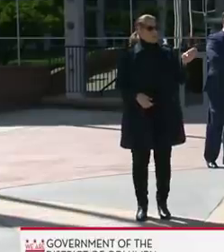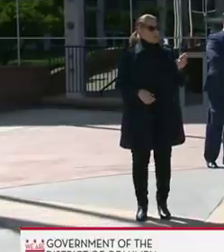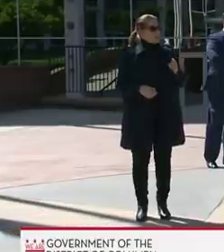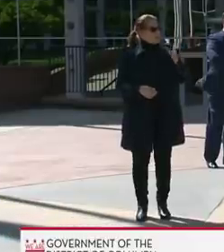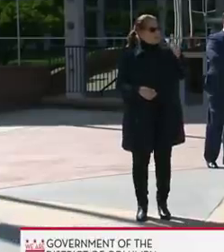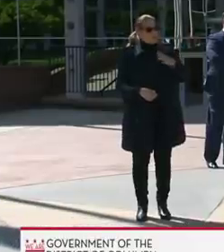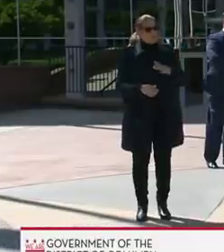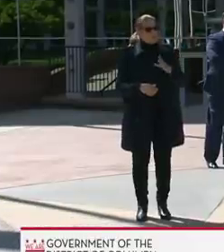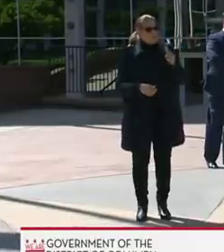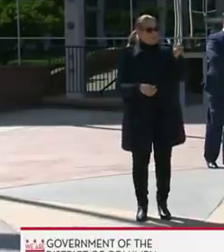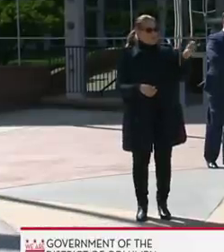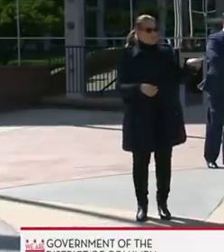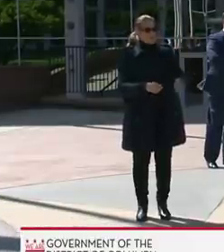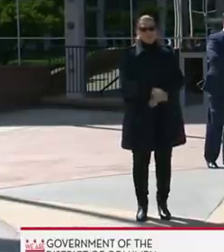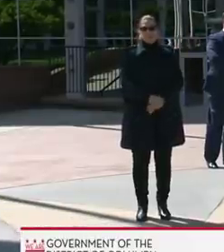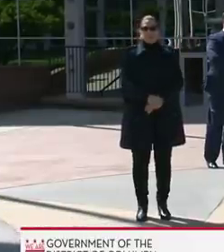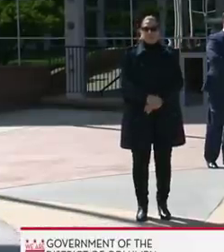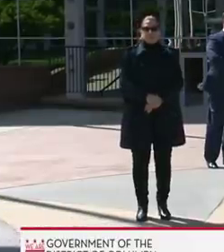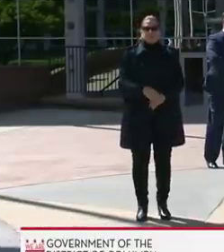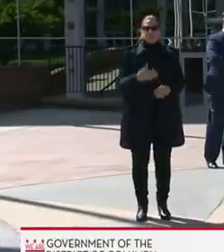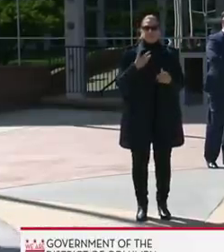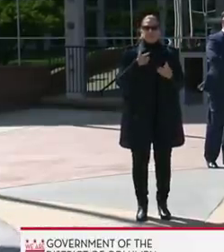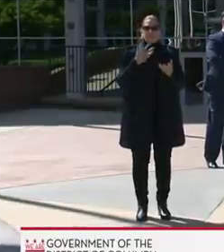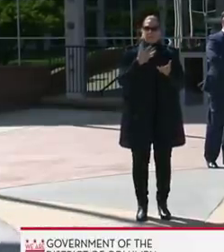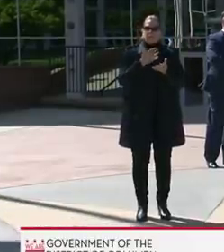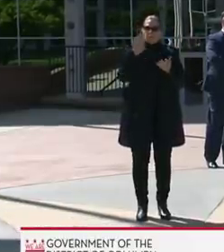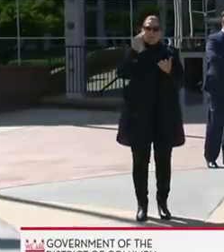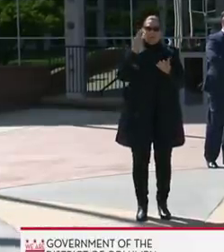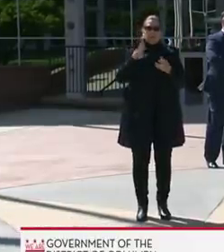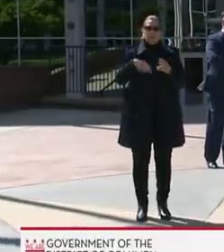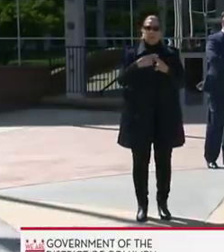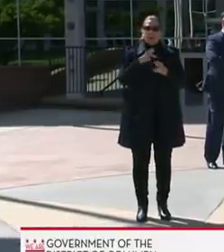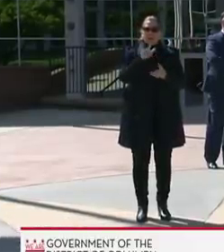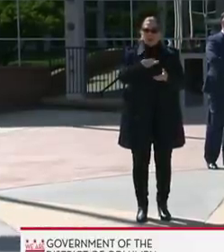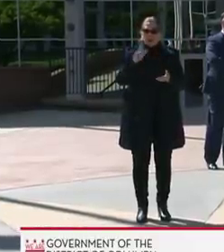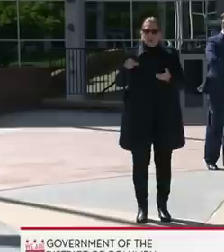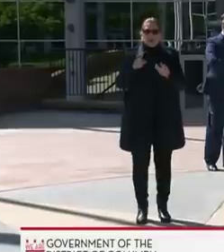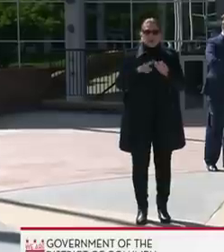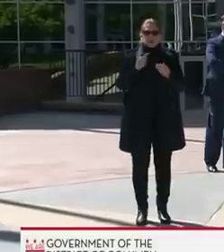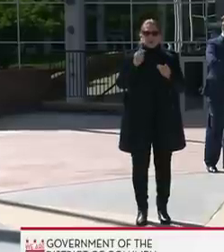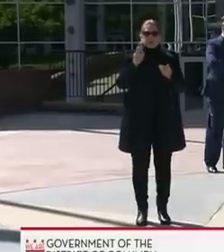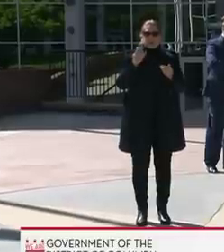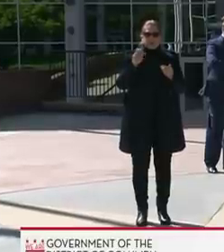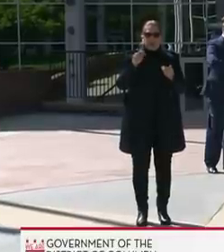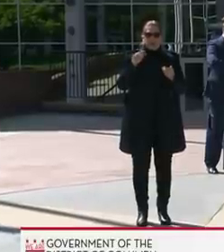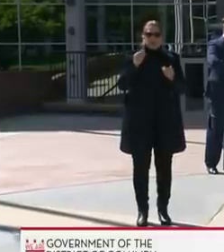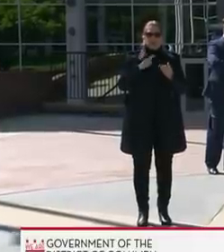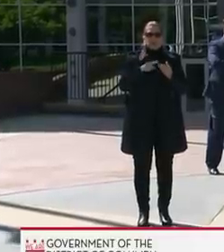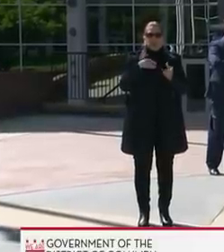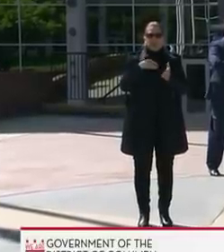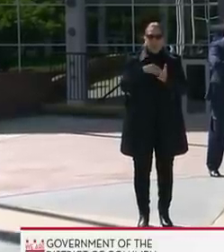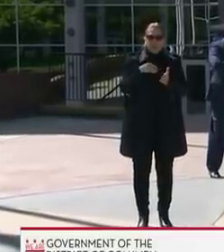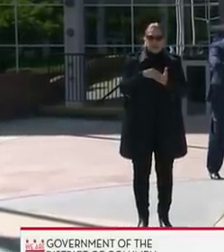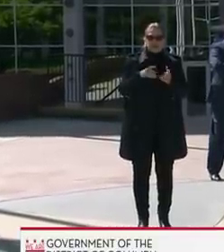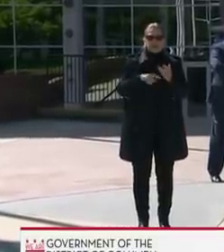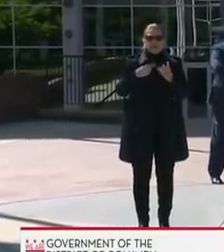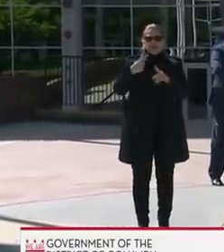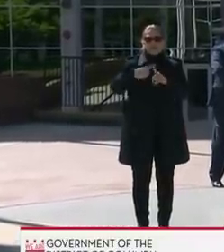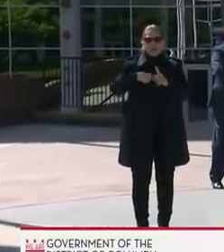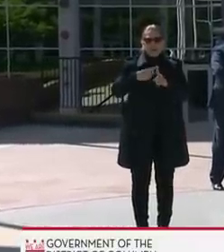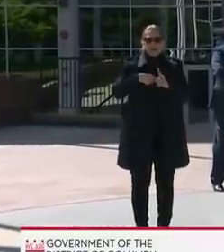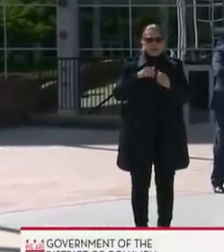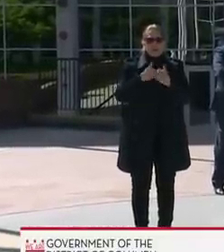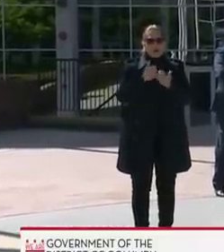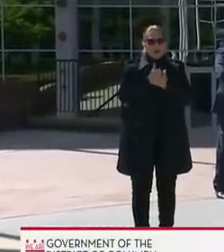your plan to help landlords and tenants with mortgage and rental relief. Are you able he wants me to ask you